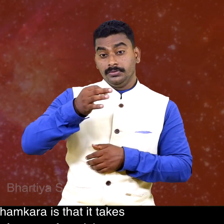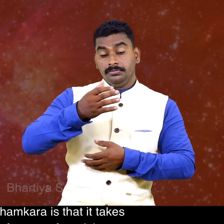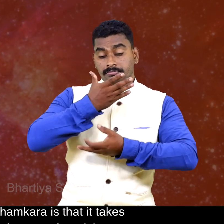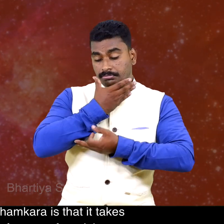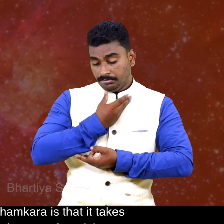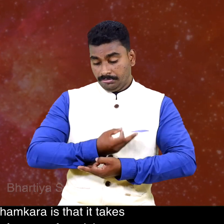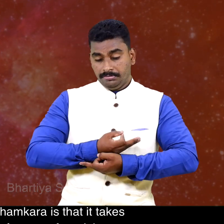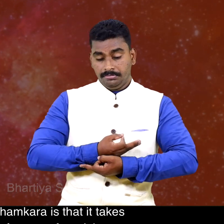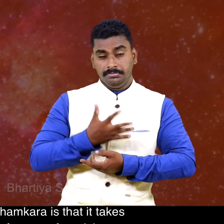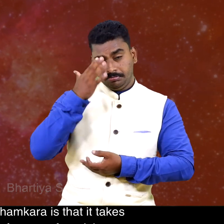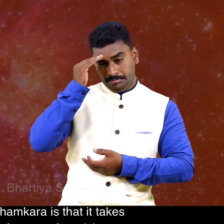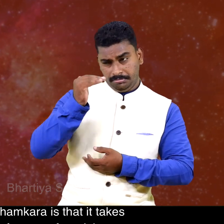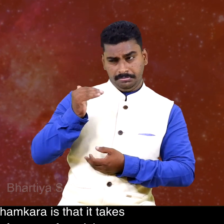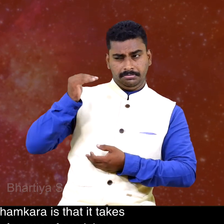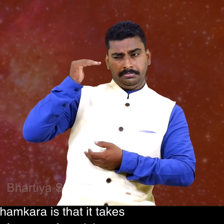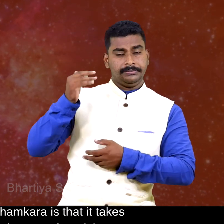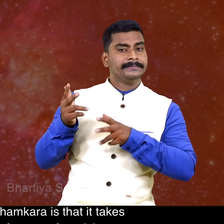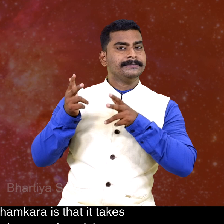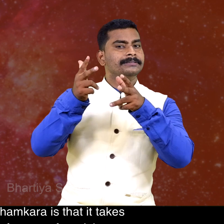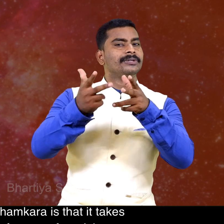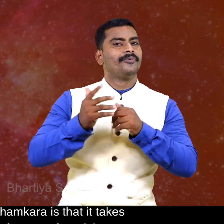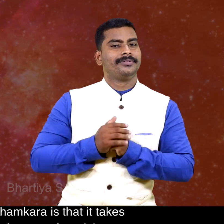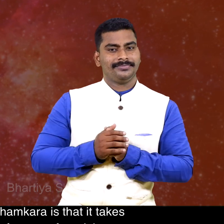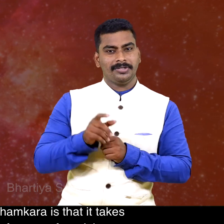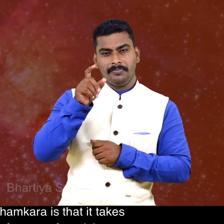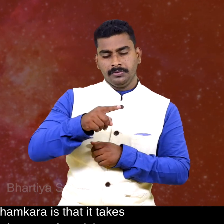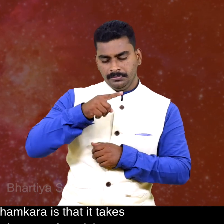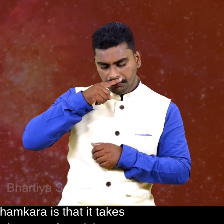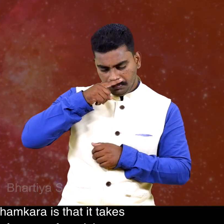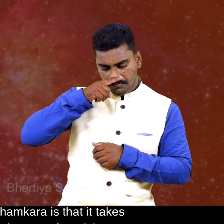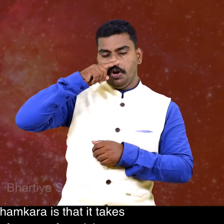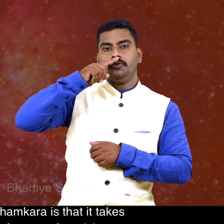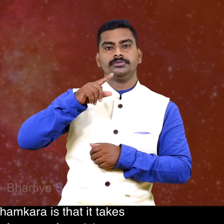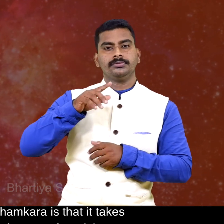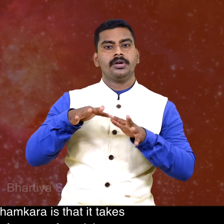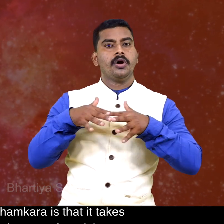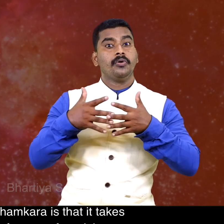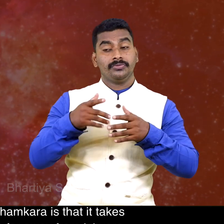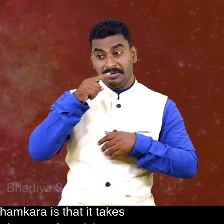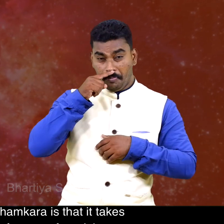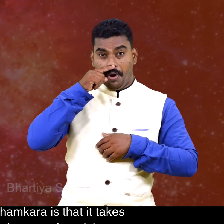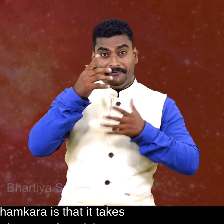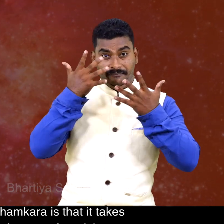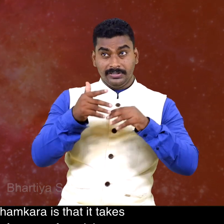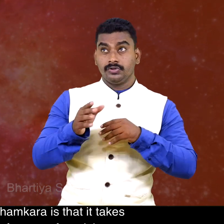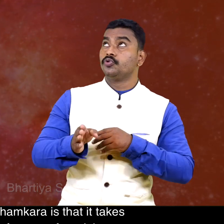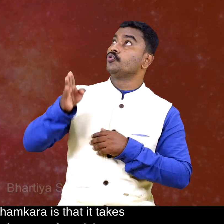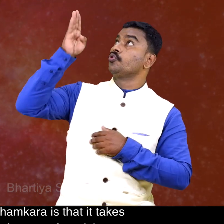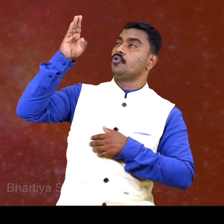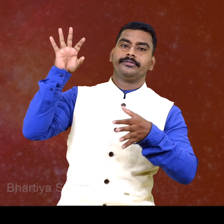ahankara or ego is that it takes us far away from Ishvara.